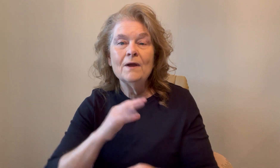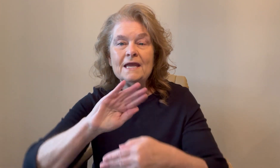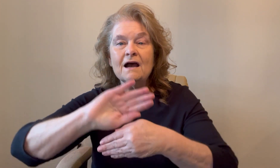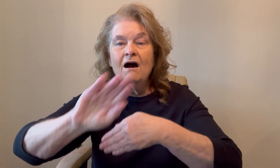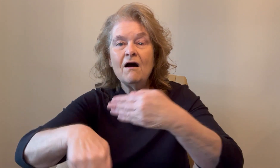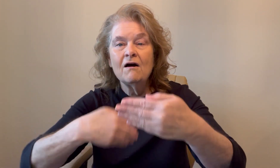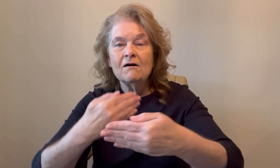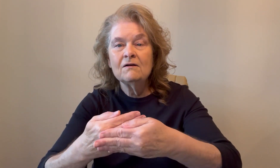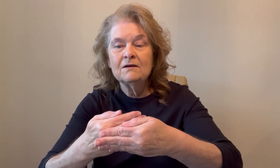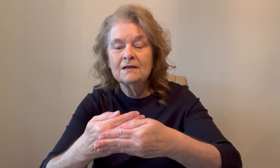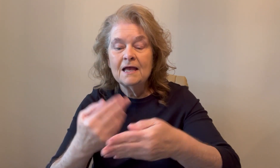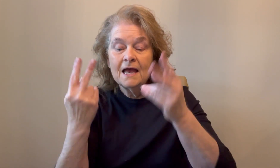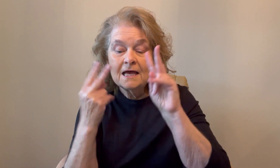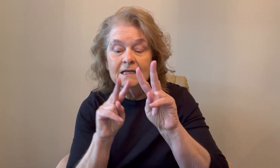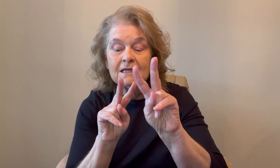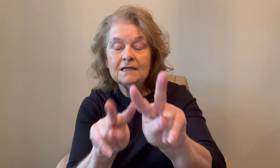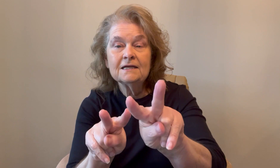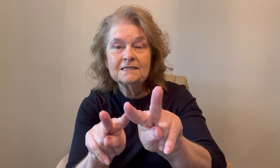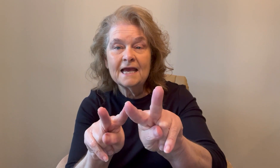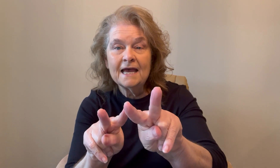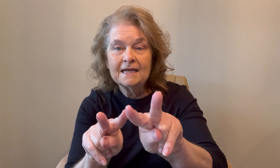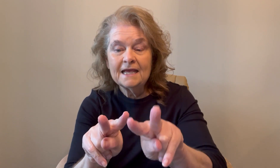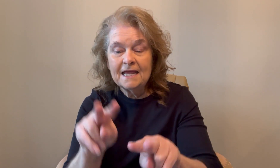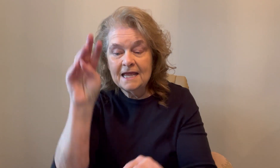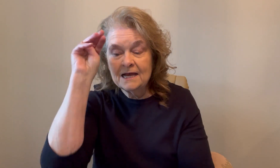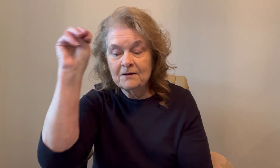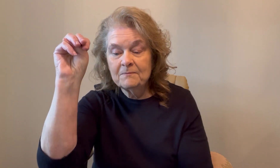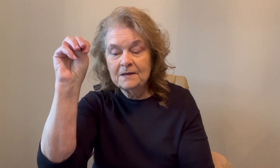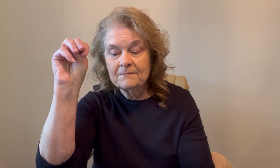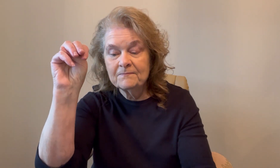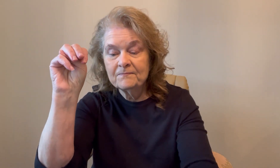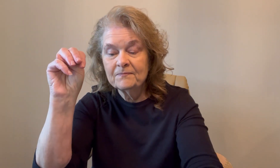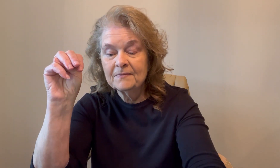we all looked at him